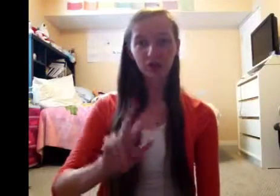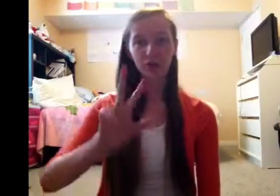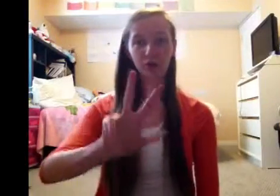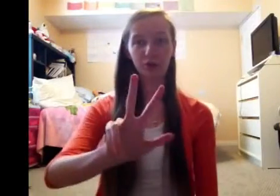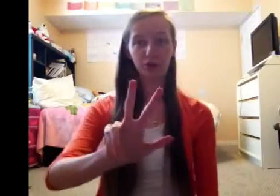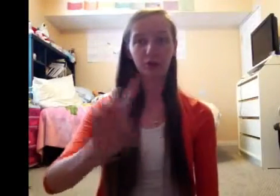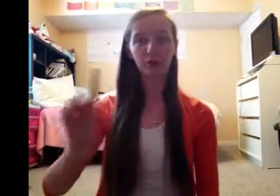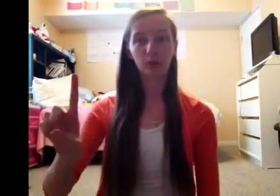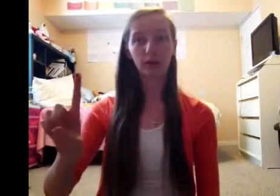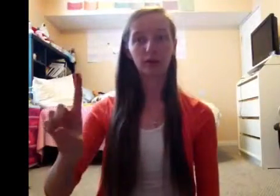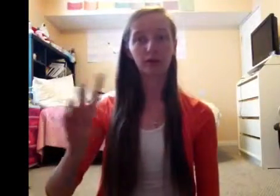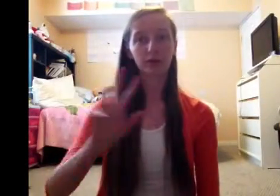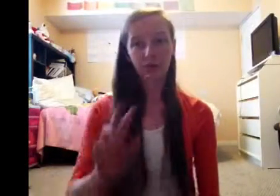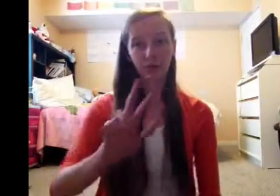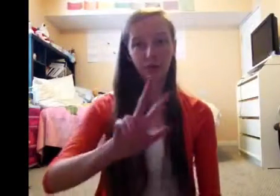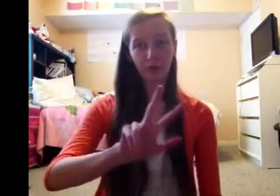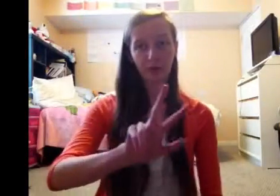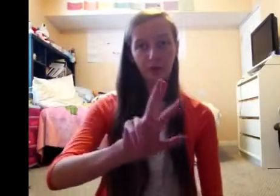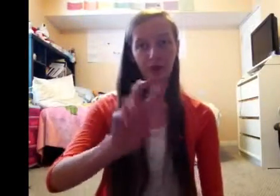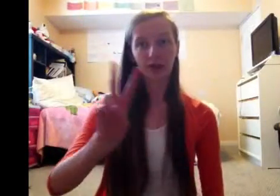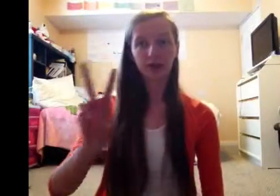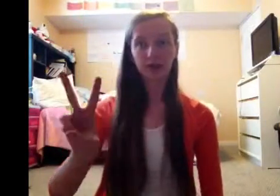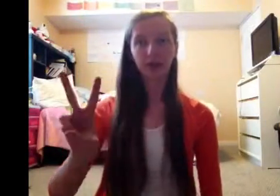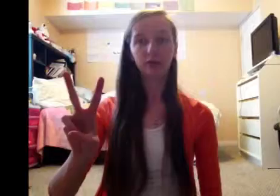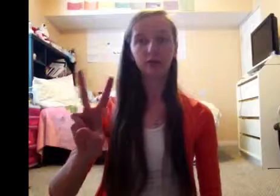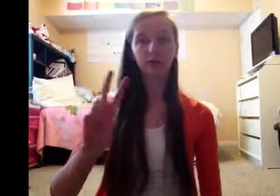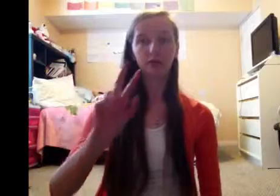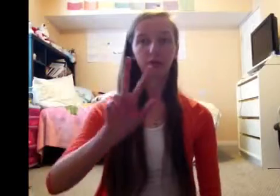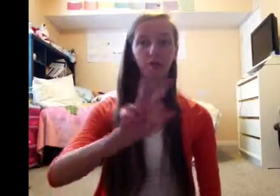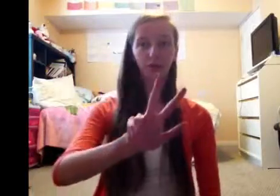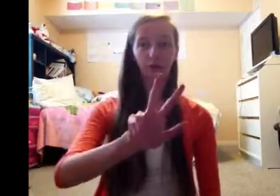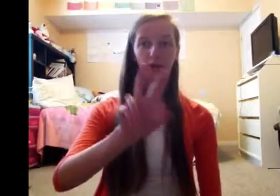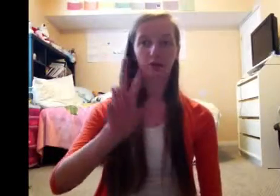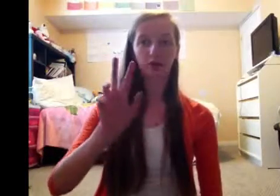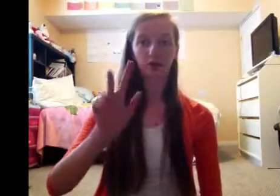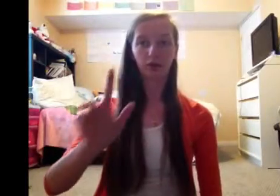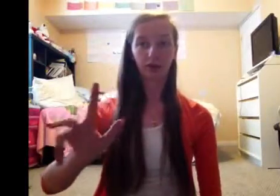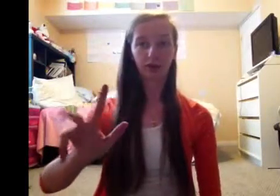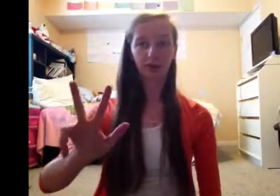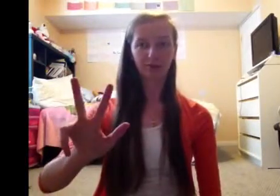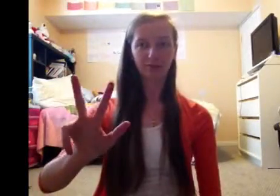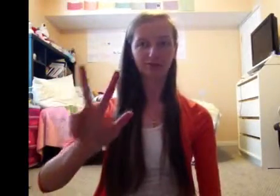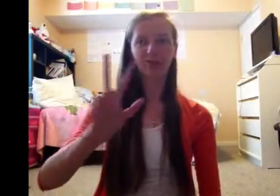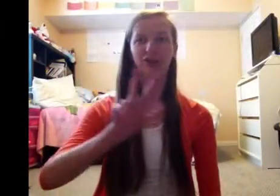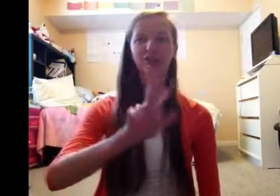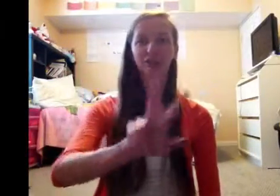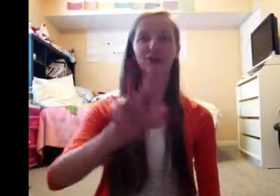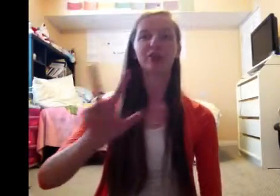do 31, 32, 33,